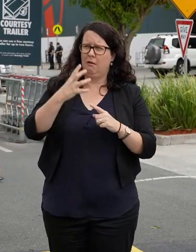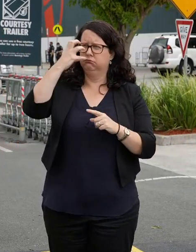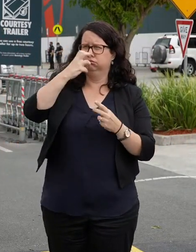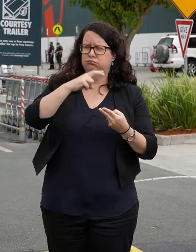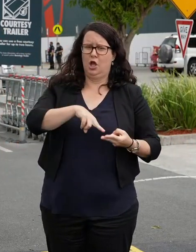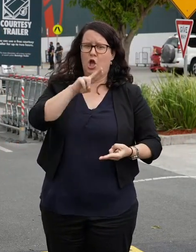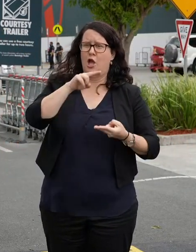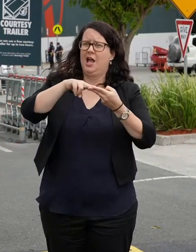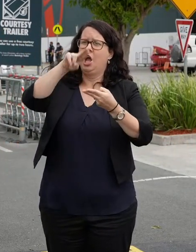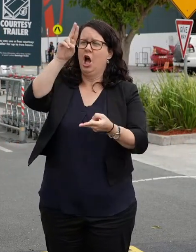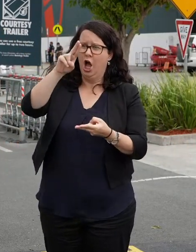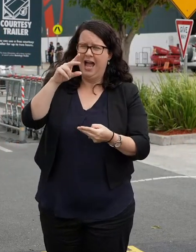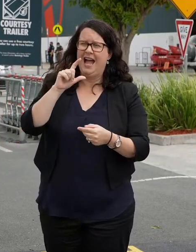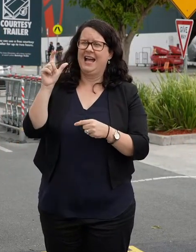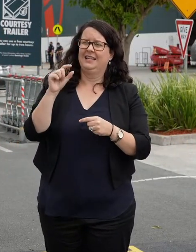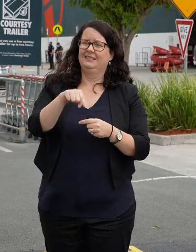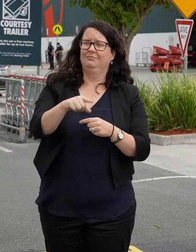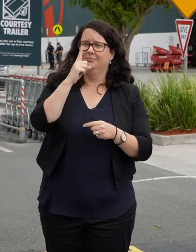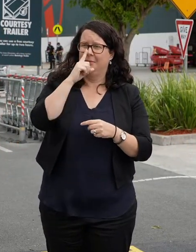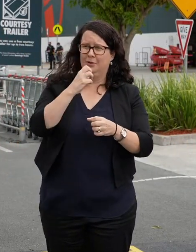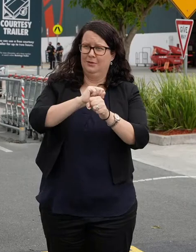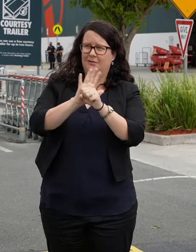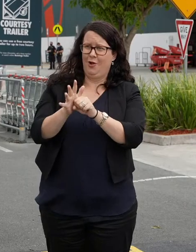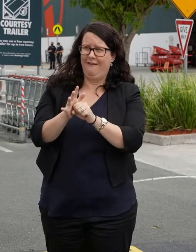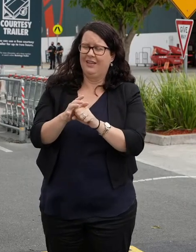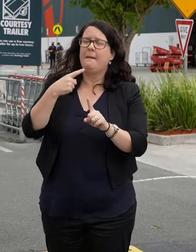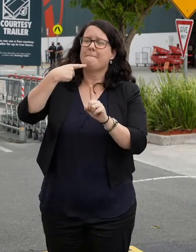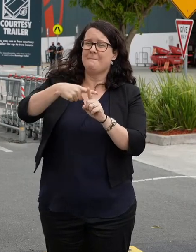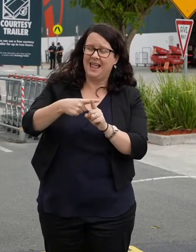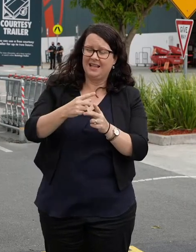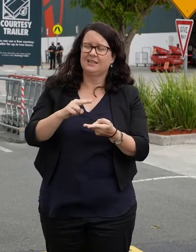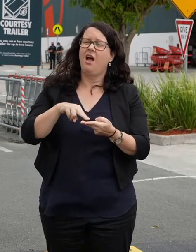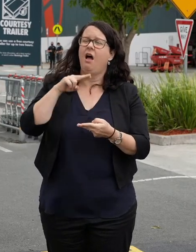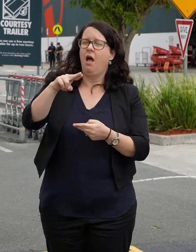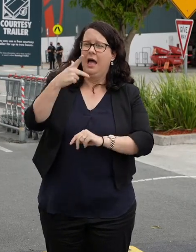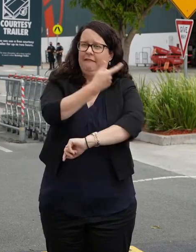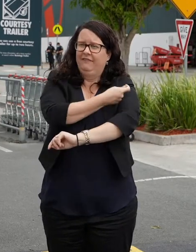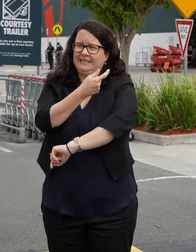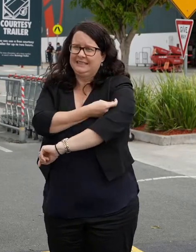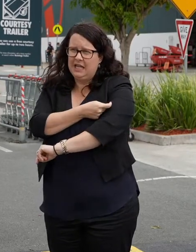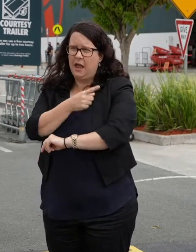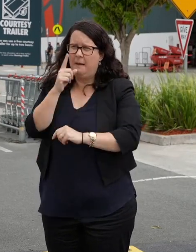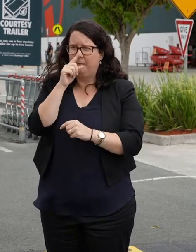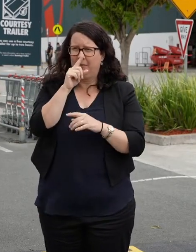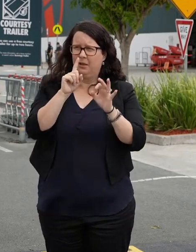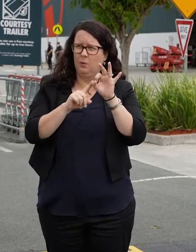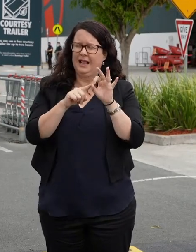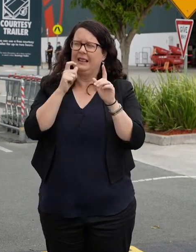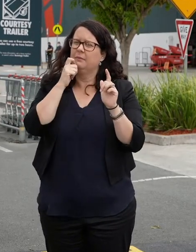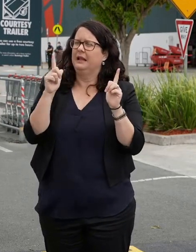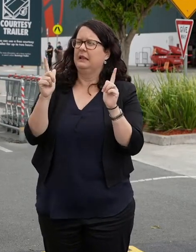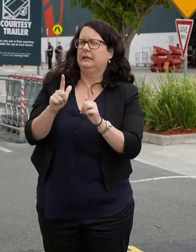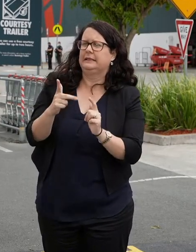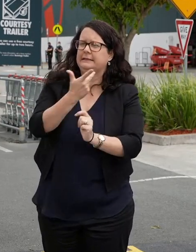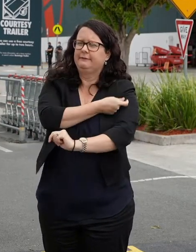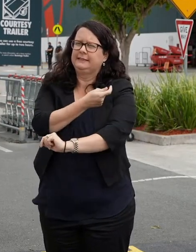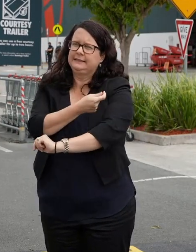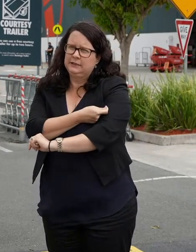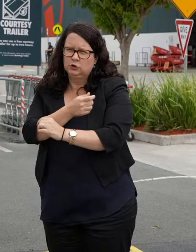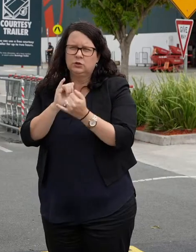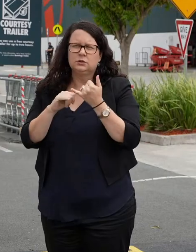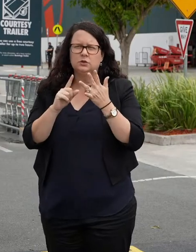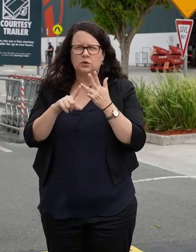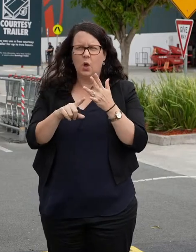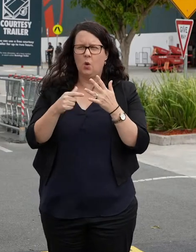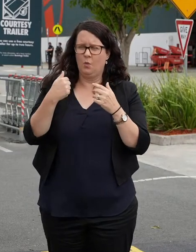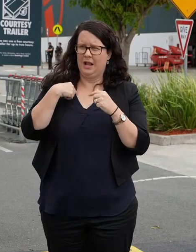and such high vaccination rates compared to where we are, that it is important to look at those individual states and their circumstances.